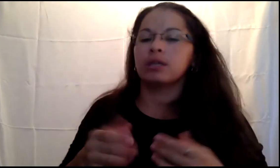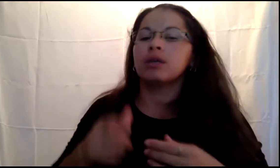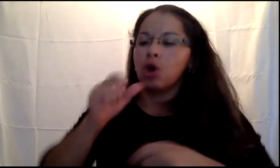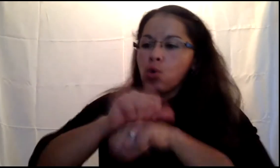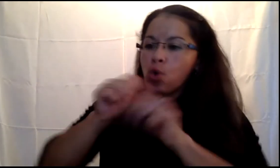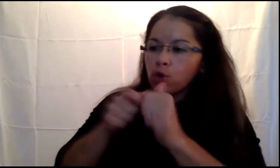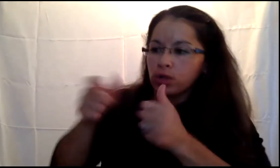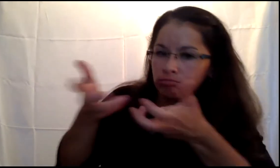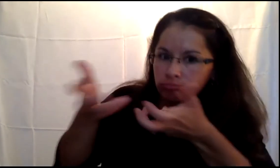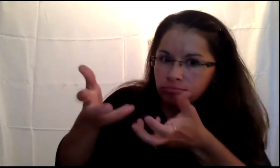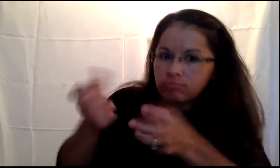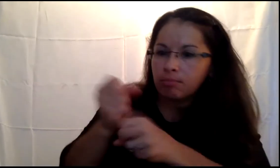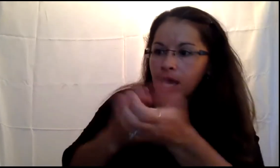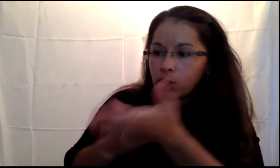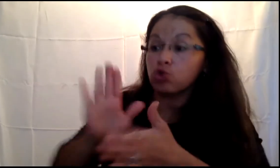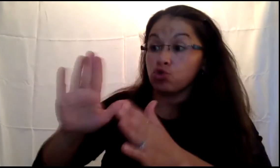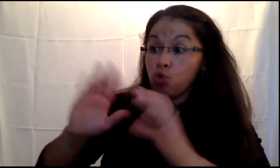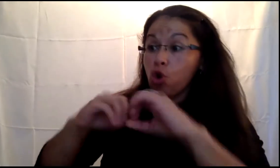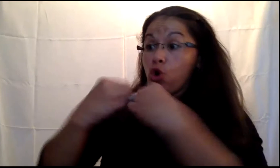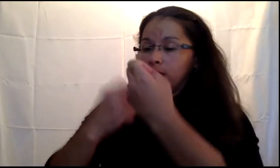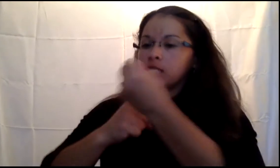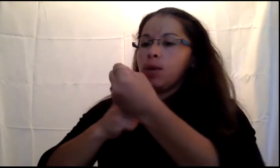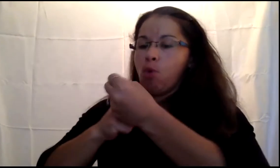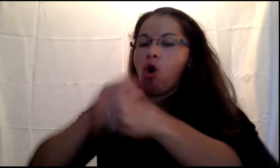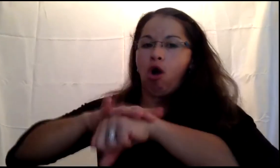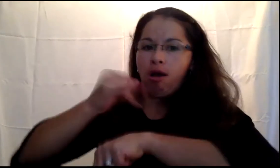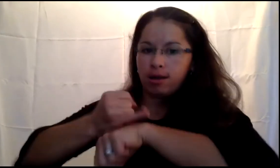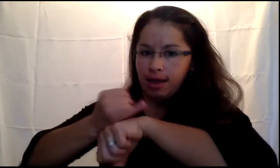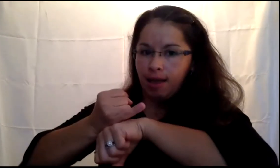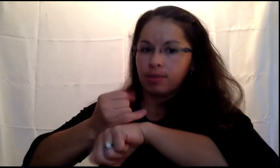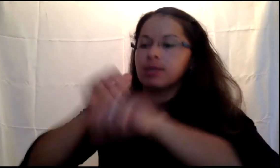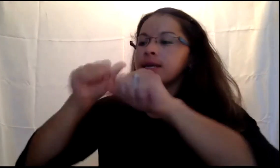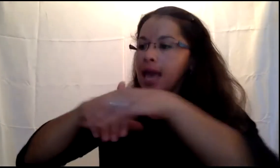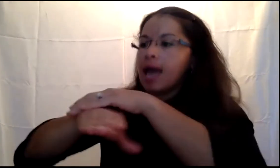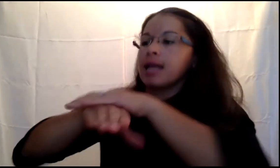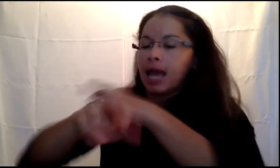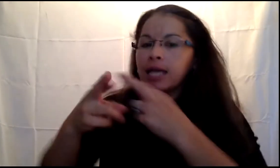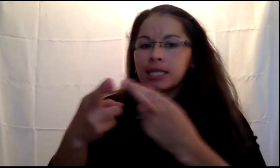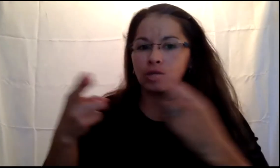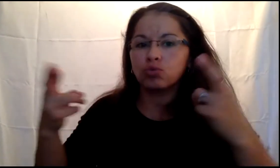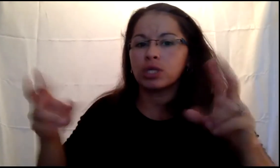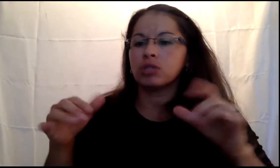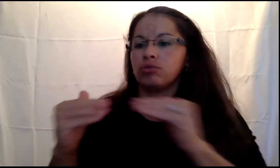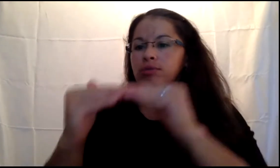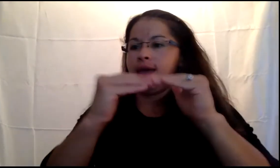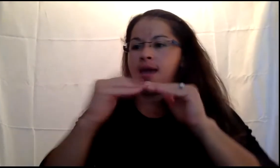you're supported as an organization on campus and have access to the resources that other organizations on campus have. So I